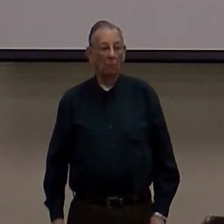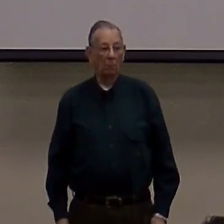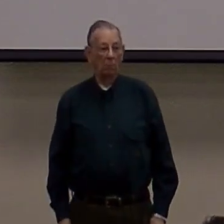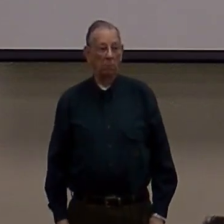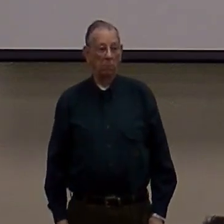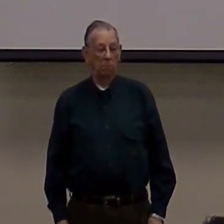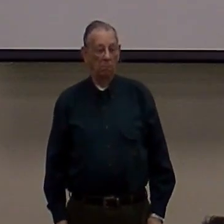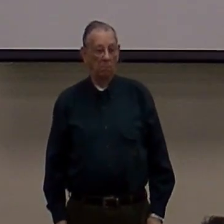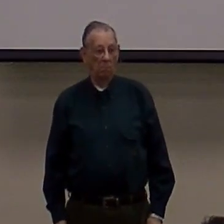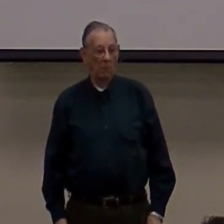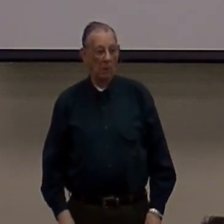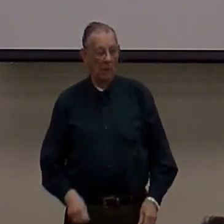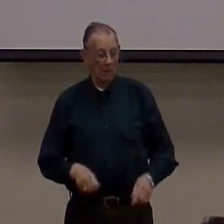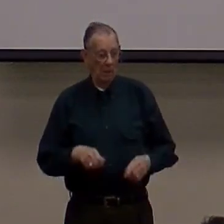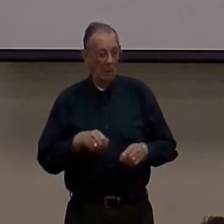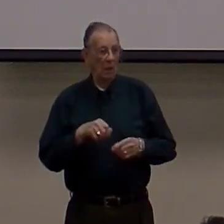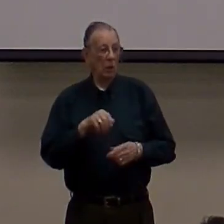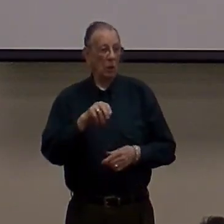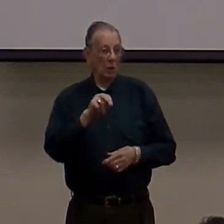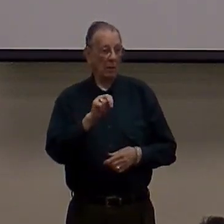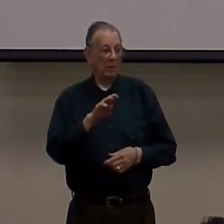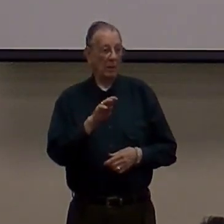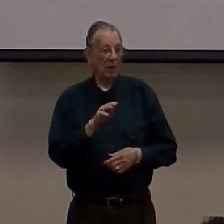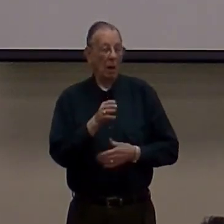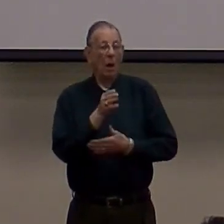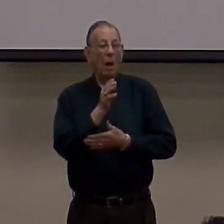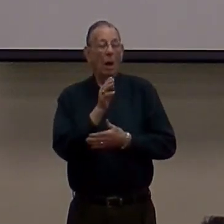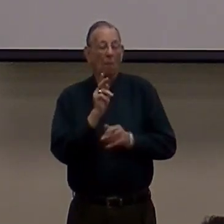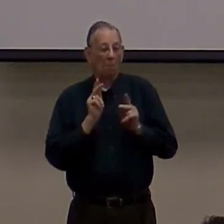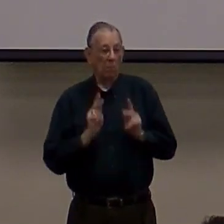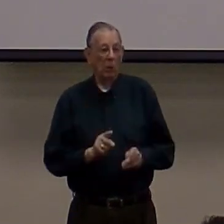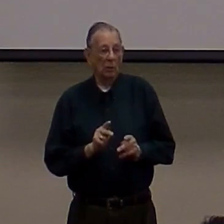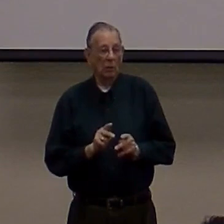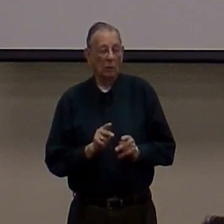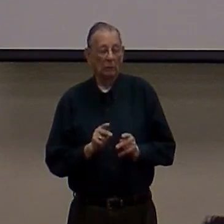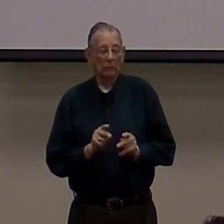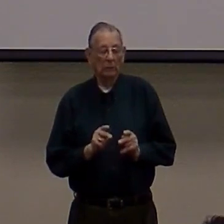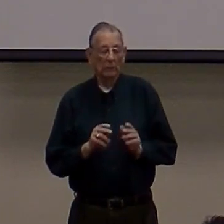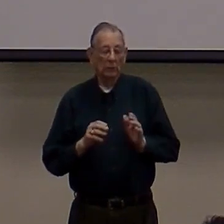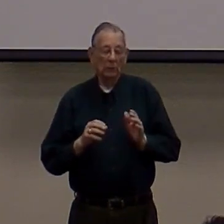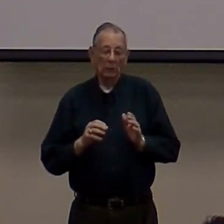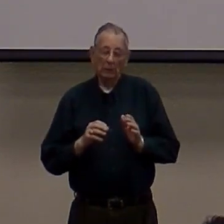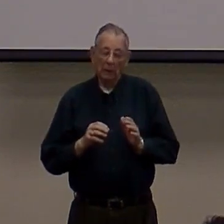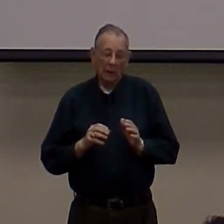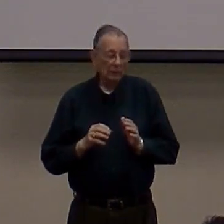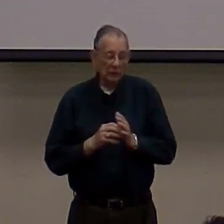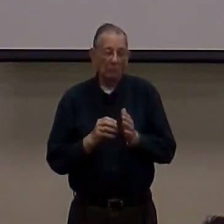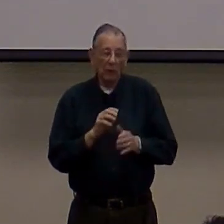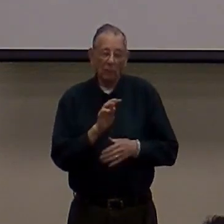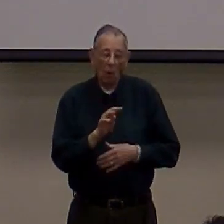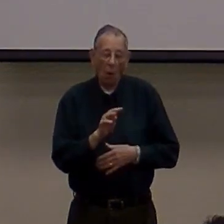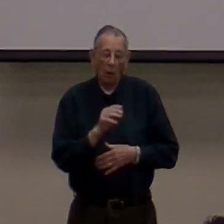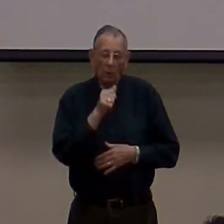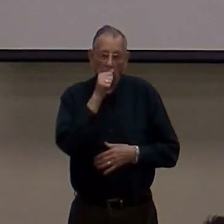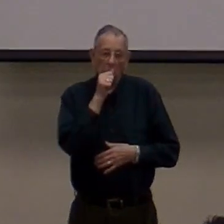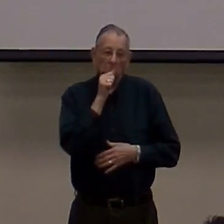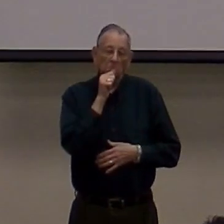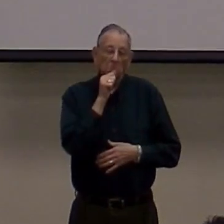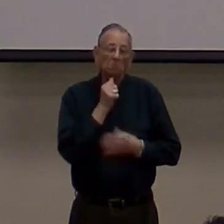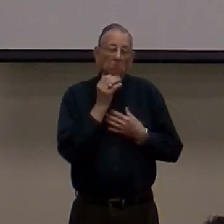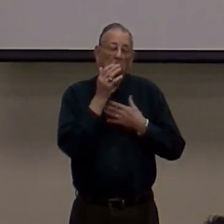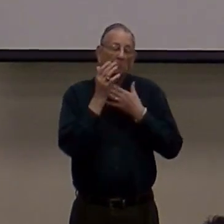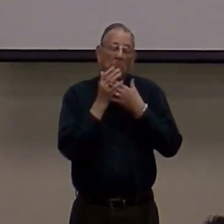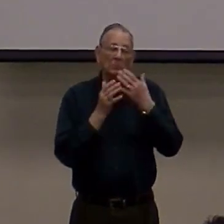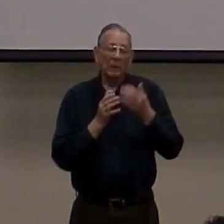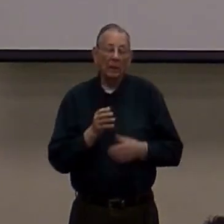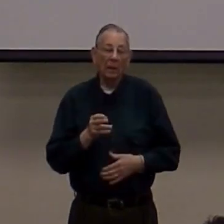going to get a personal dose of humility and discipline in chapter 4. Nebuchadnezzar does. But at least at this point, and don't